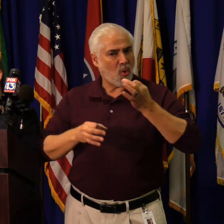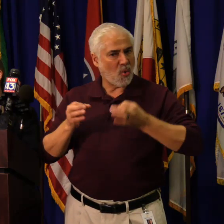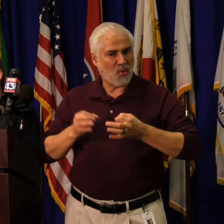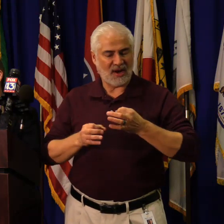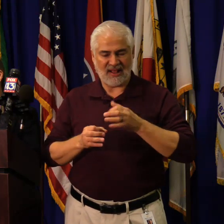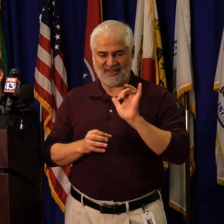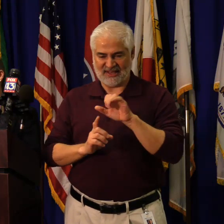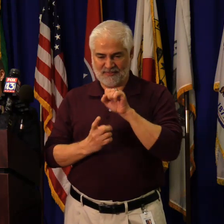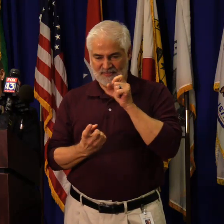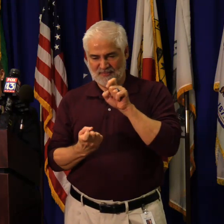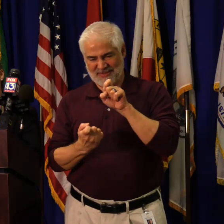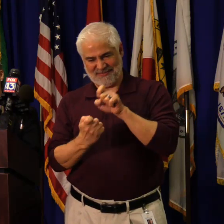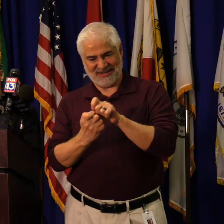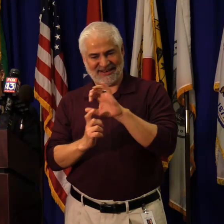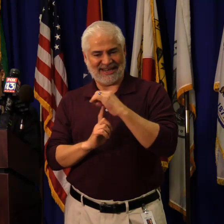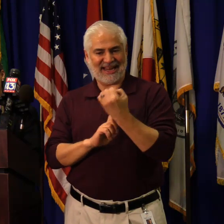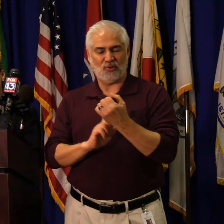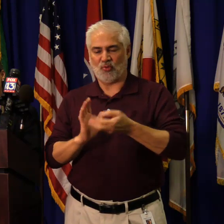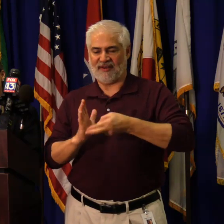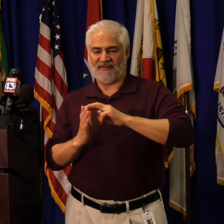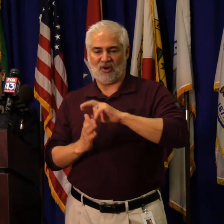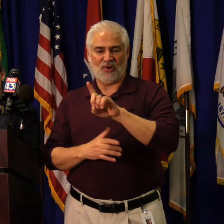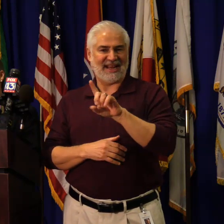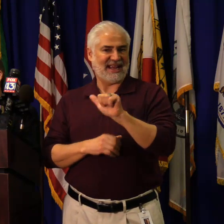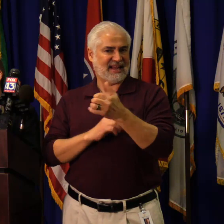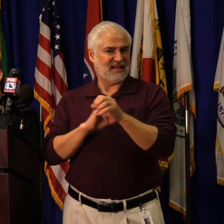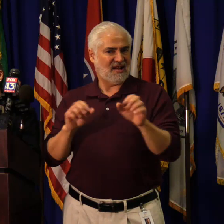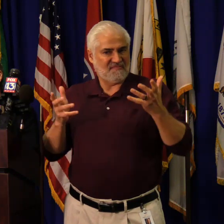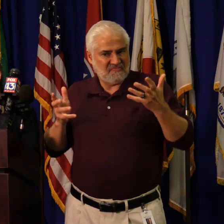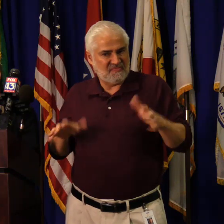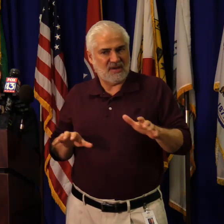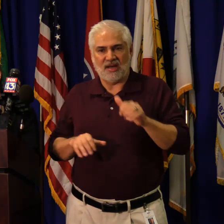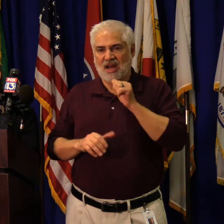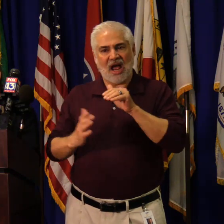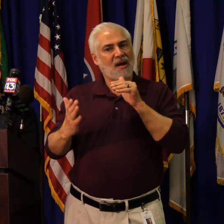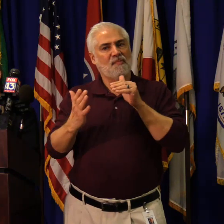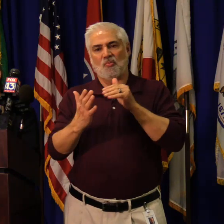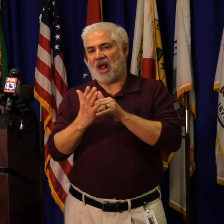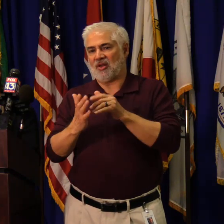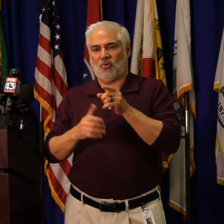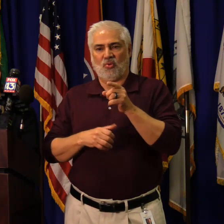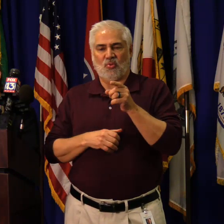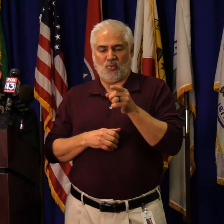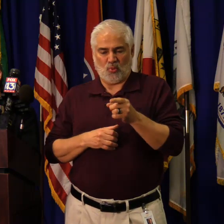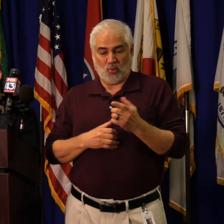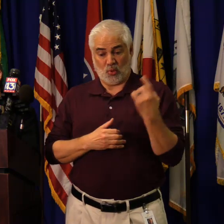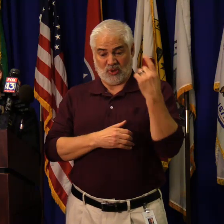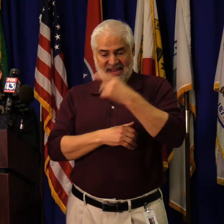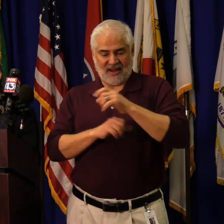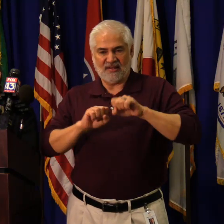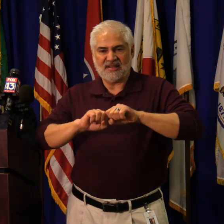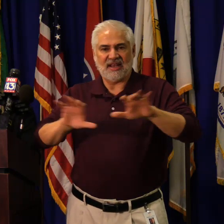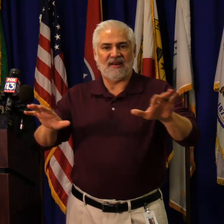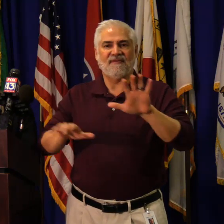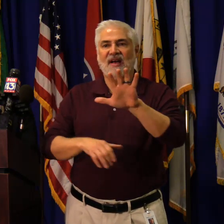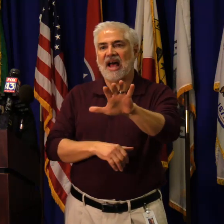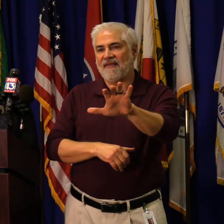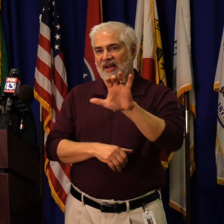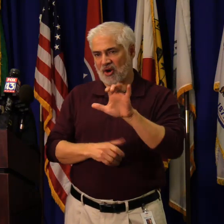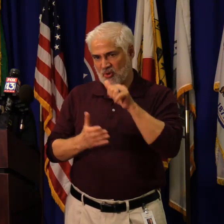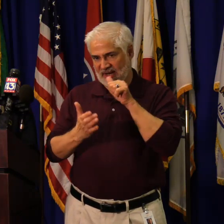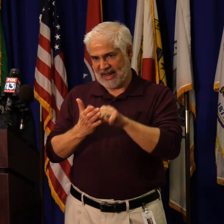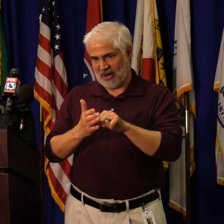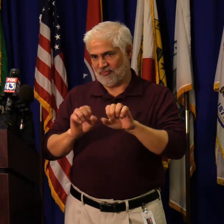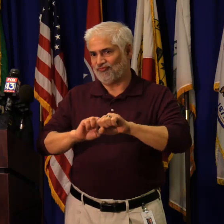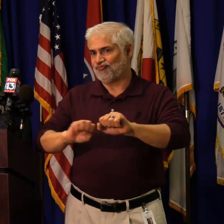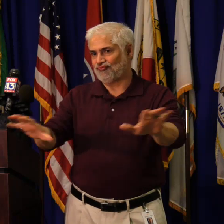This particular case has been reviewed by the DA's office and we are not going to prosecute it. To date, we have sent out over 500 of these